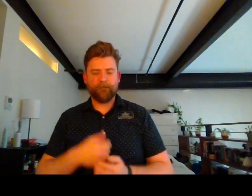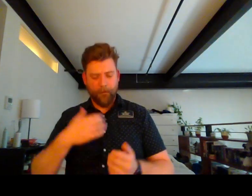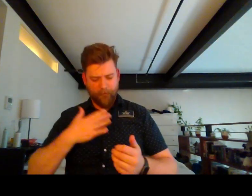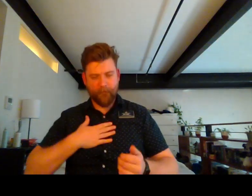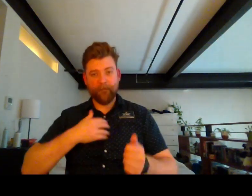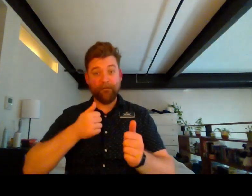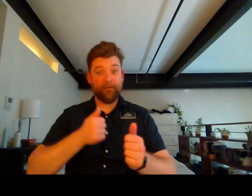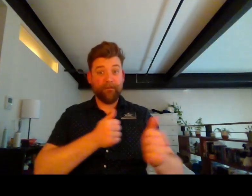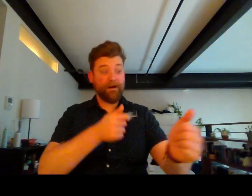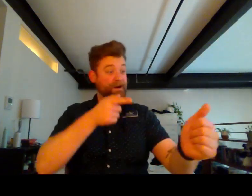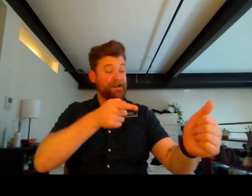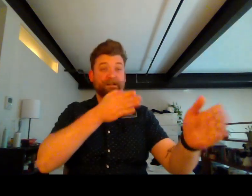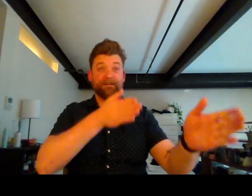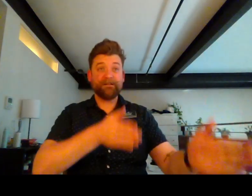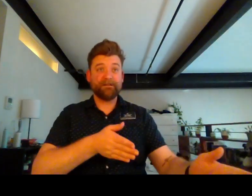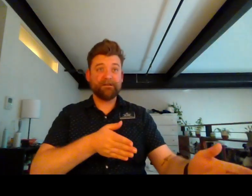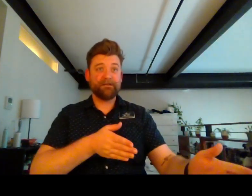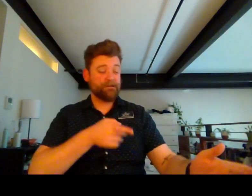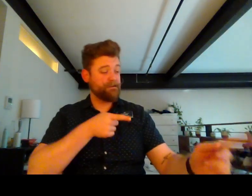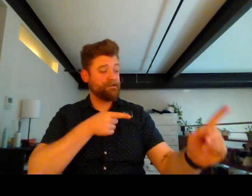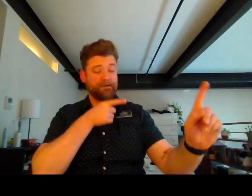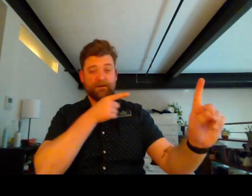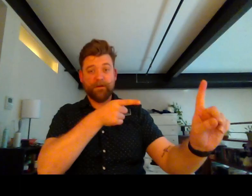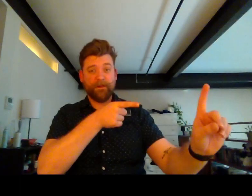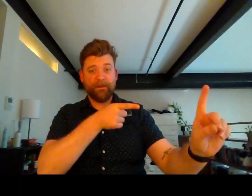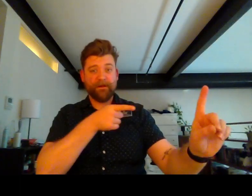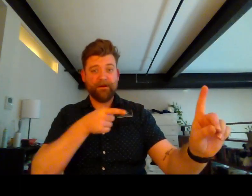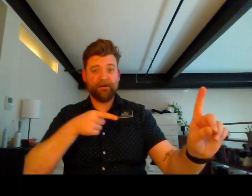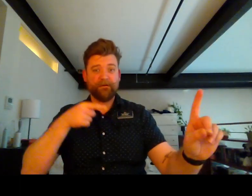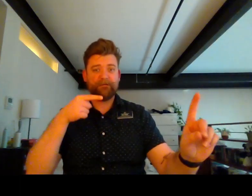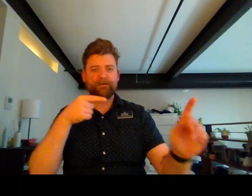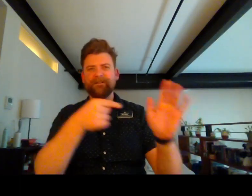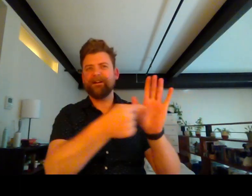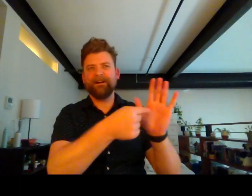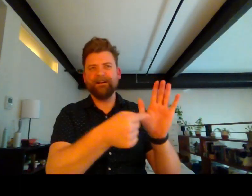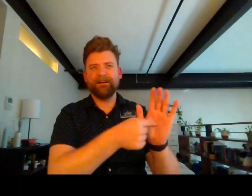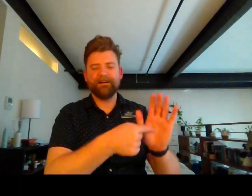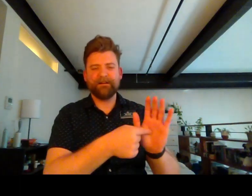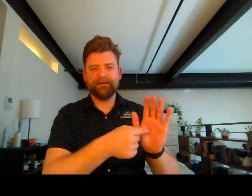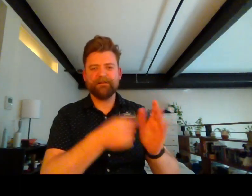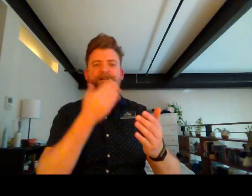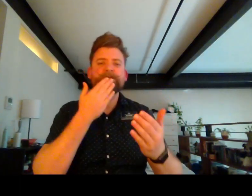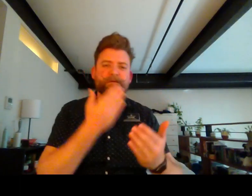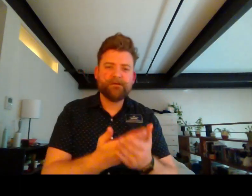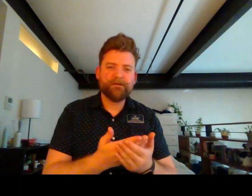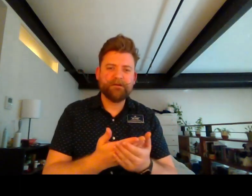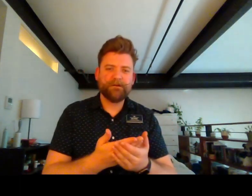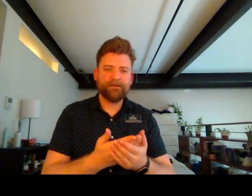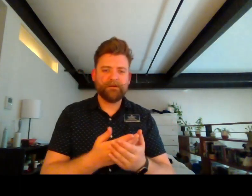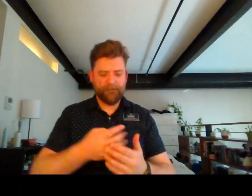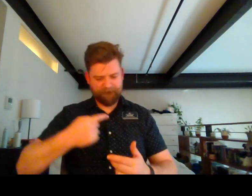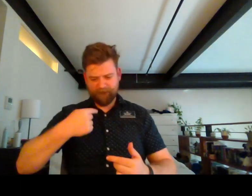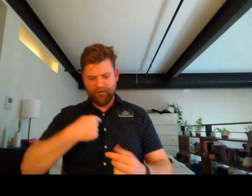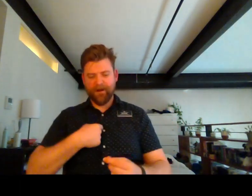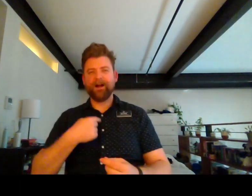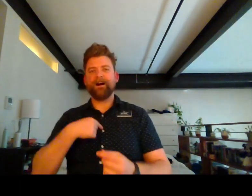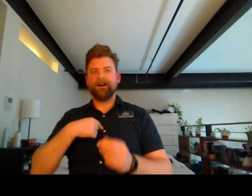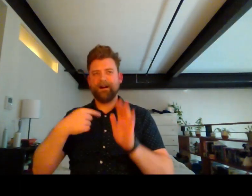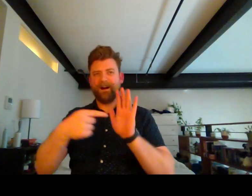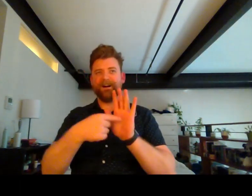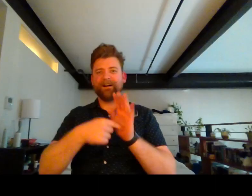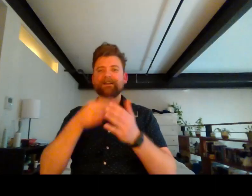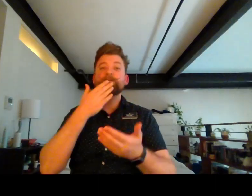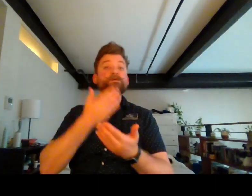I ought to be until you are what you ought to be. As long as there are more minorities in jail, as long as there